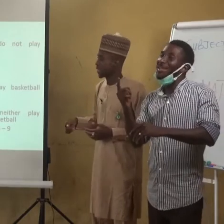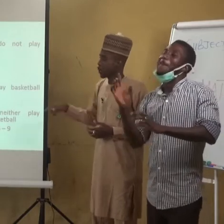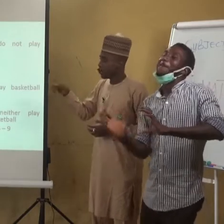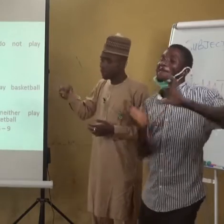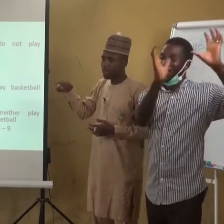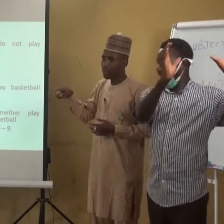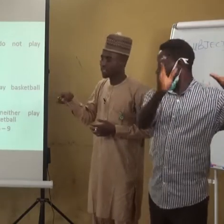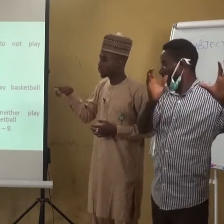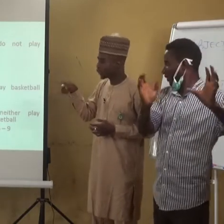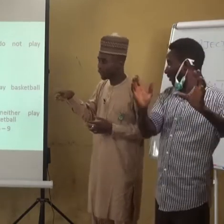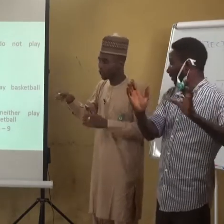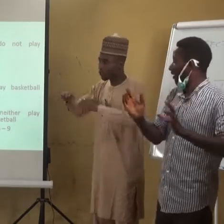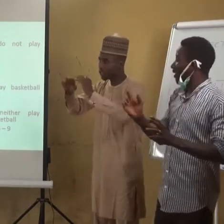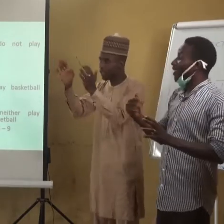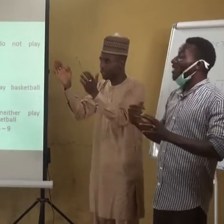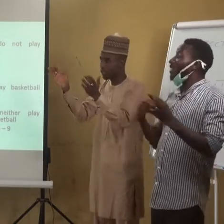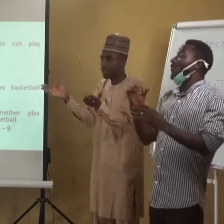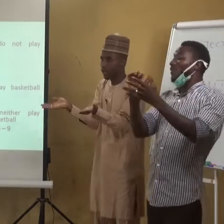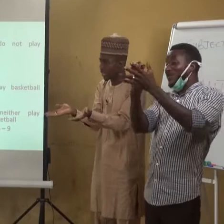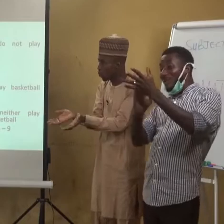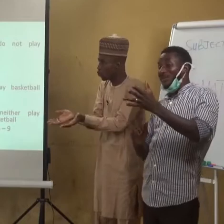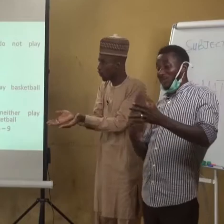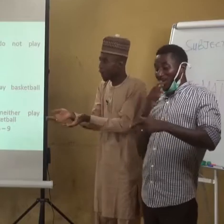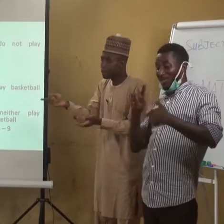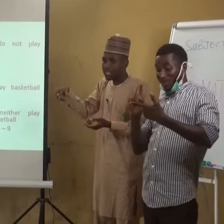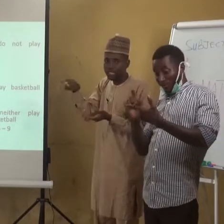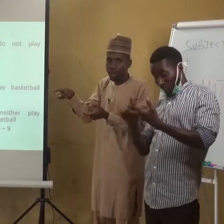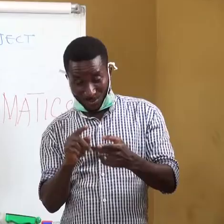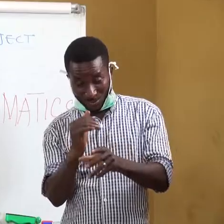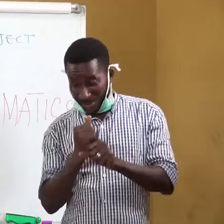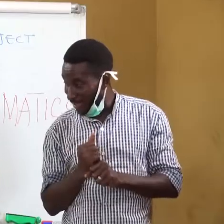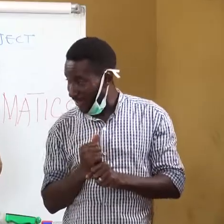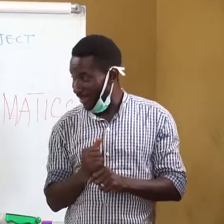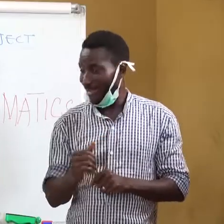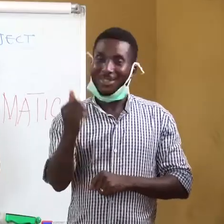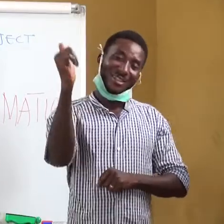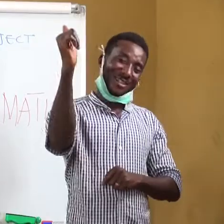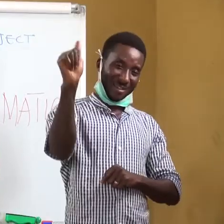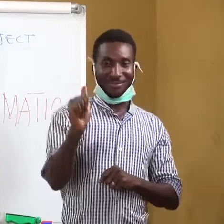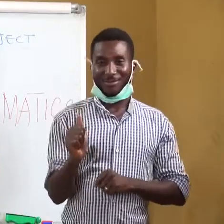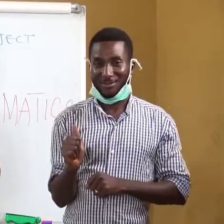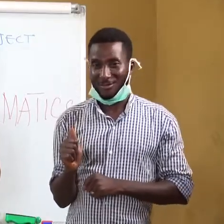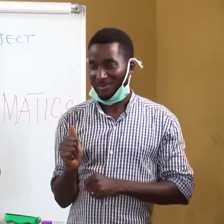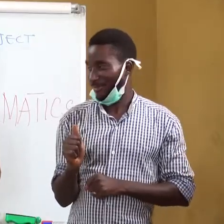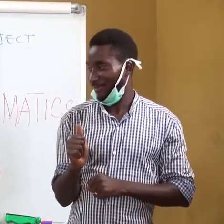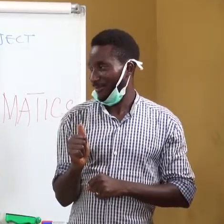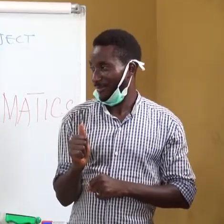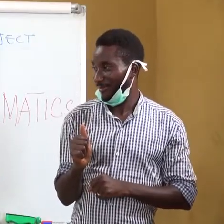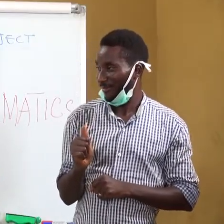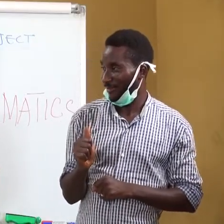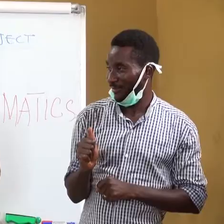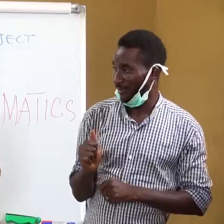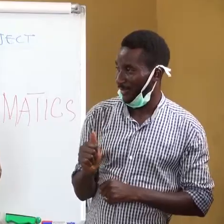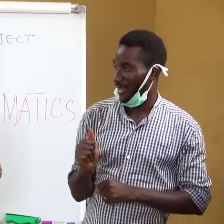said, complement is written within the rectangle, but never within the subset that is inside the circle. That is